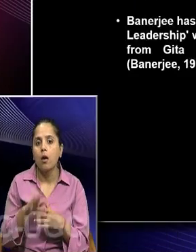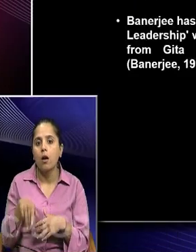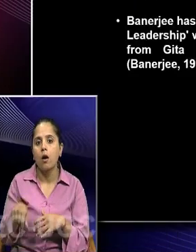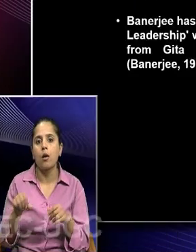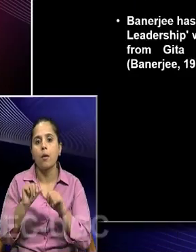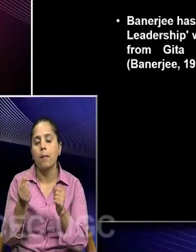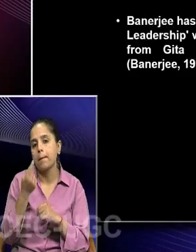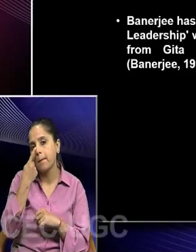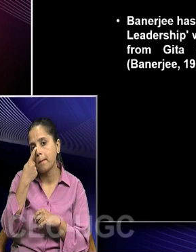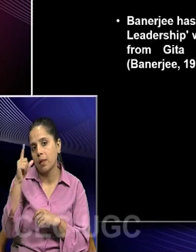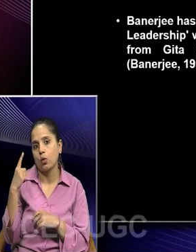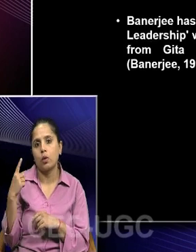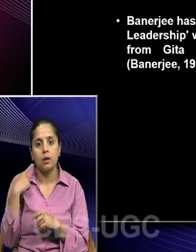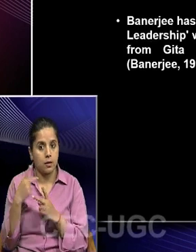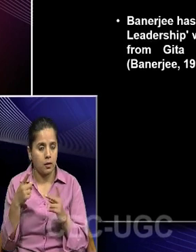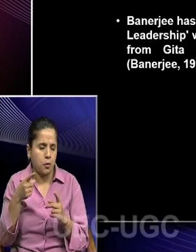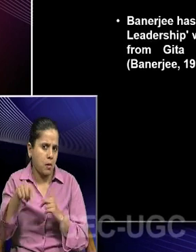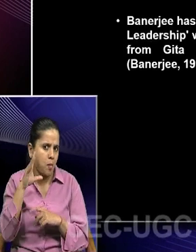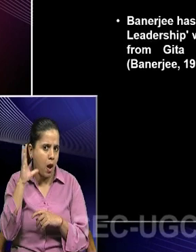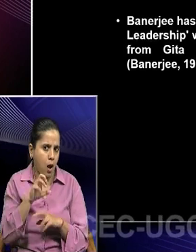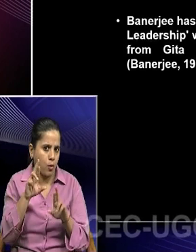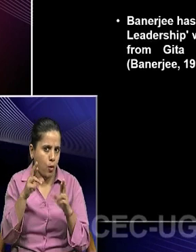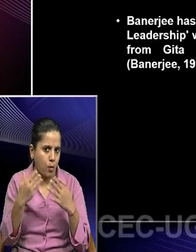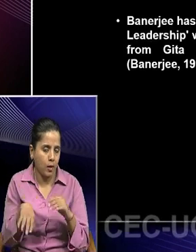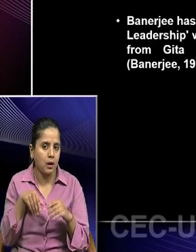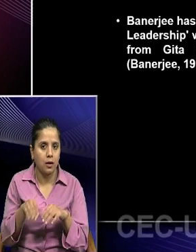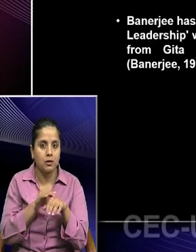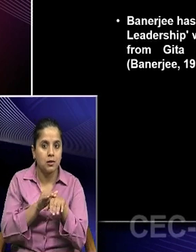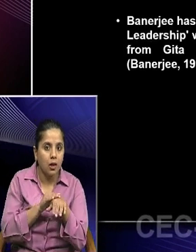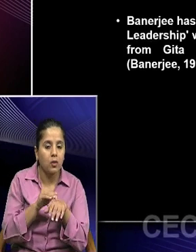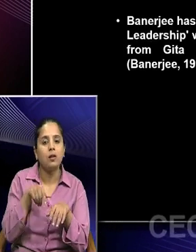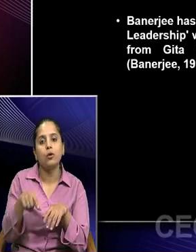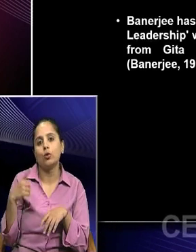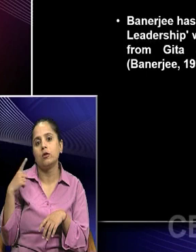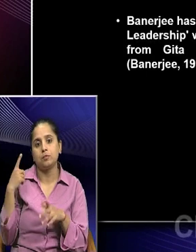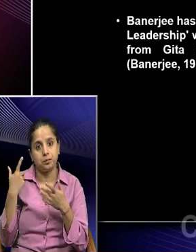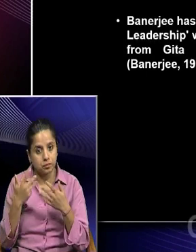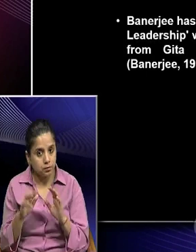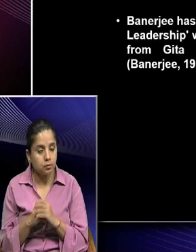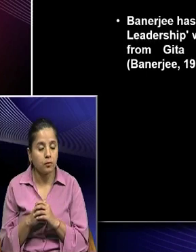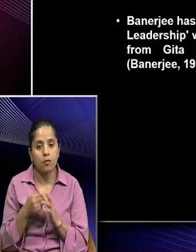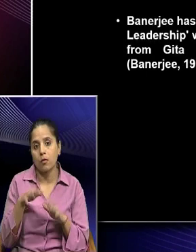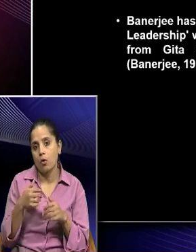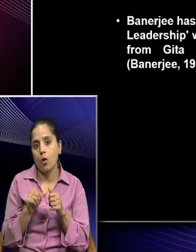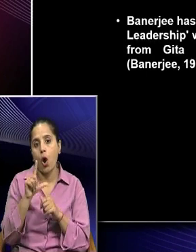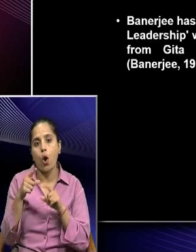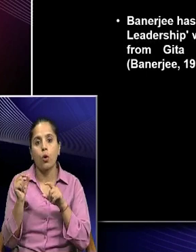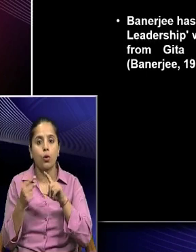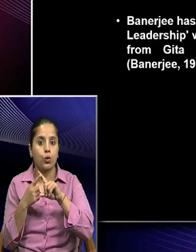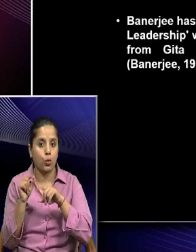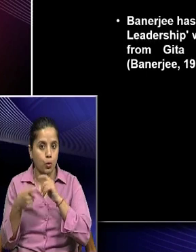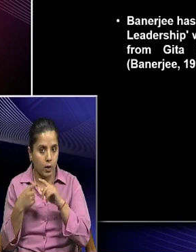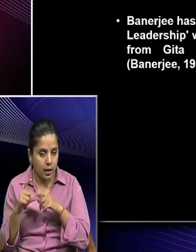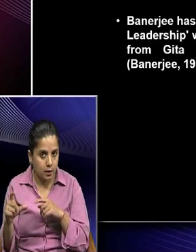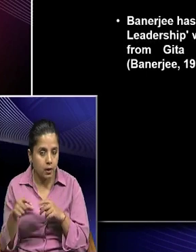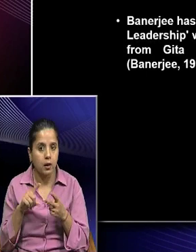mother leadership. You must have heard about the servant leadership. You must have heard about the autocratic,